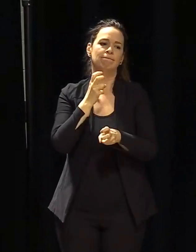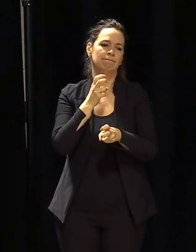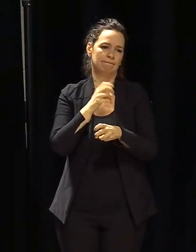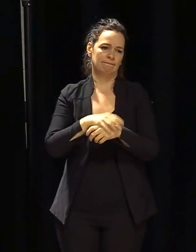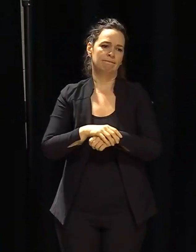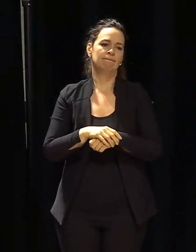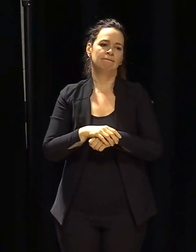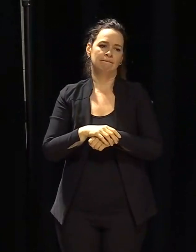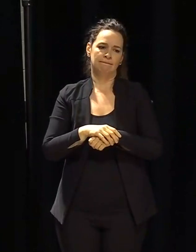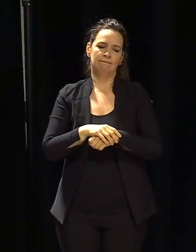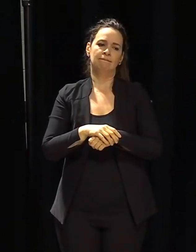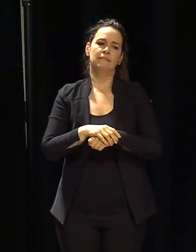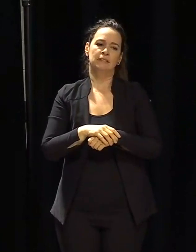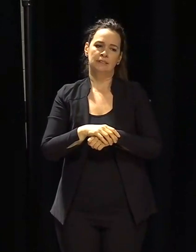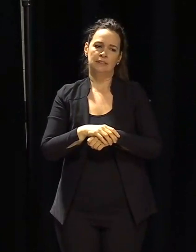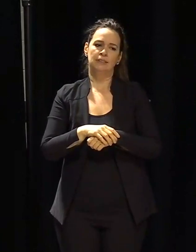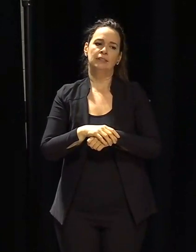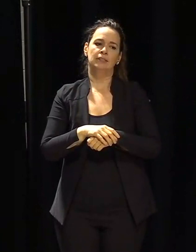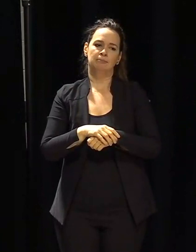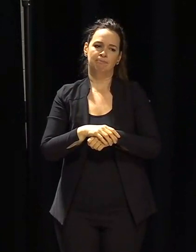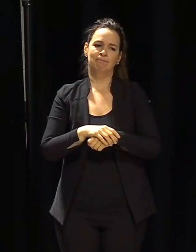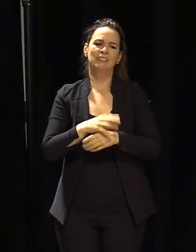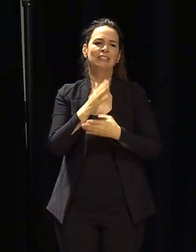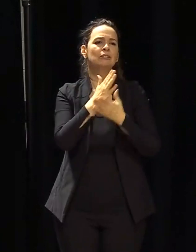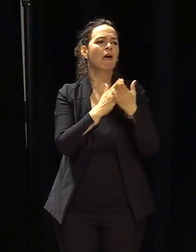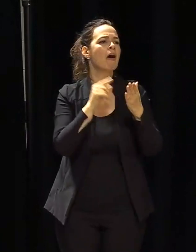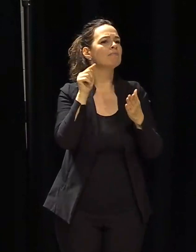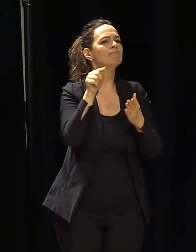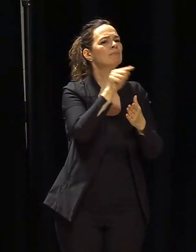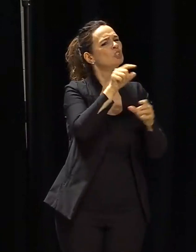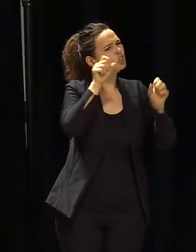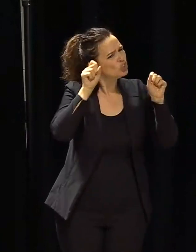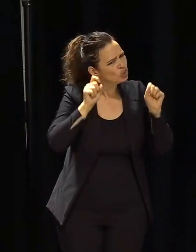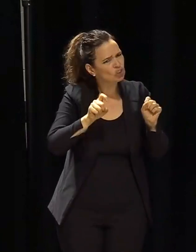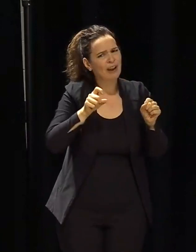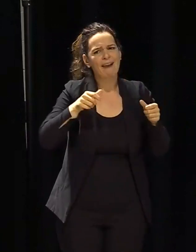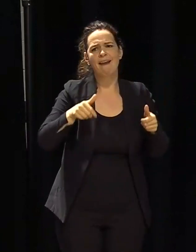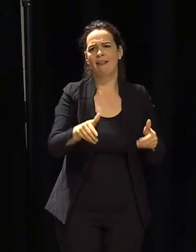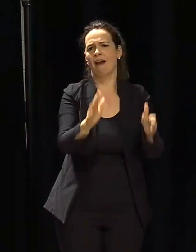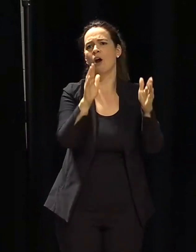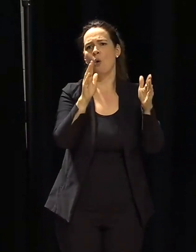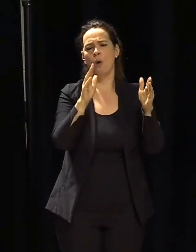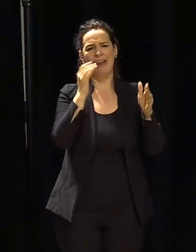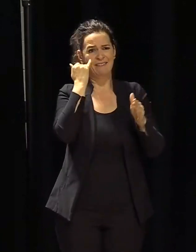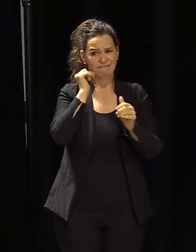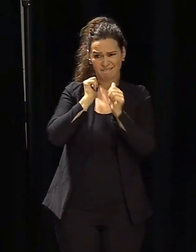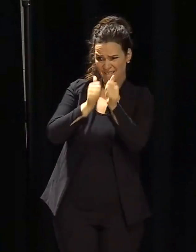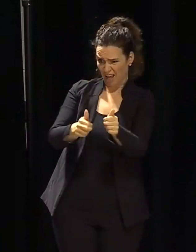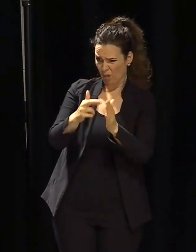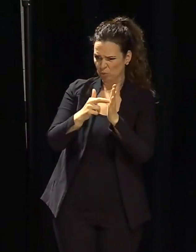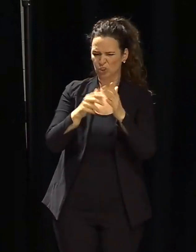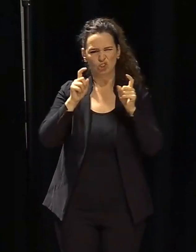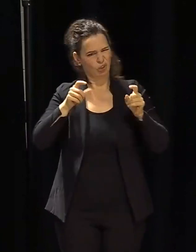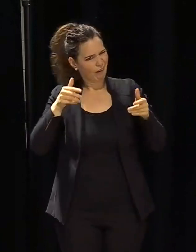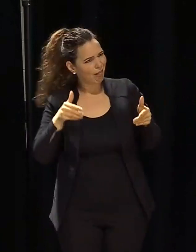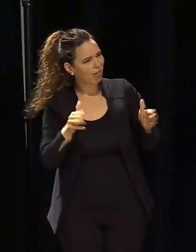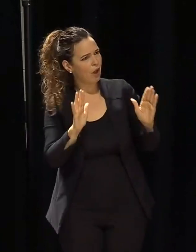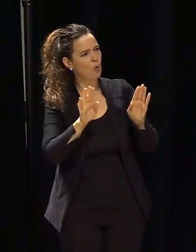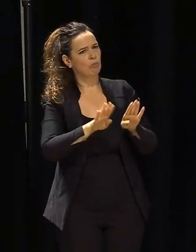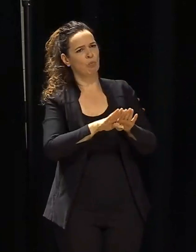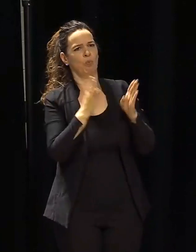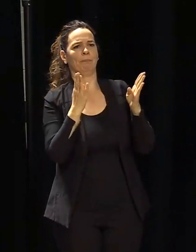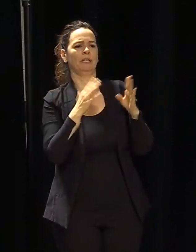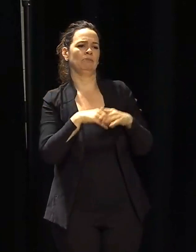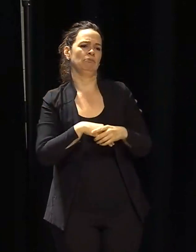dining. But when outside of the households and the gatherings, certainly bars were the